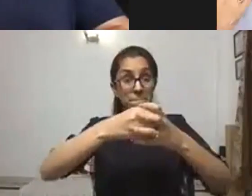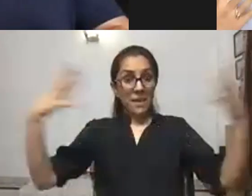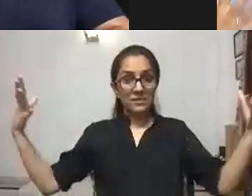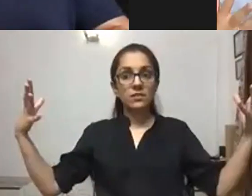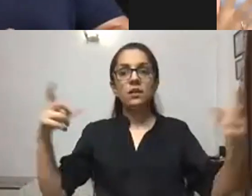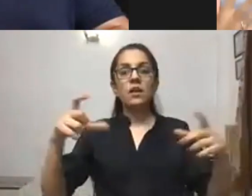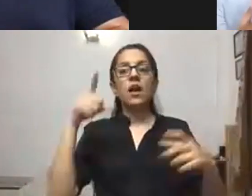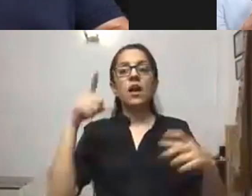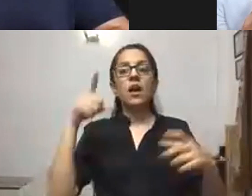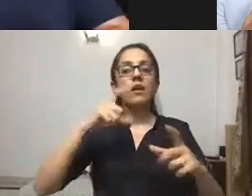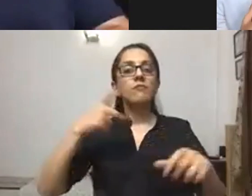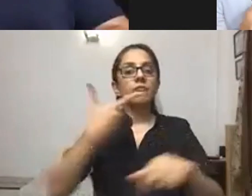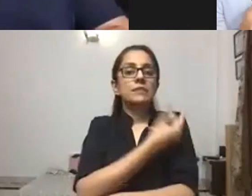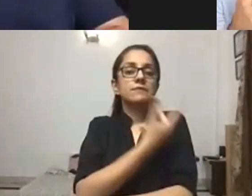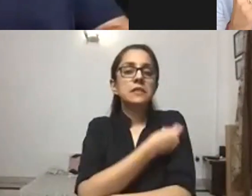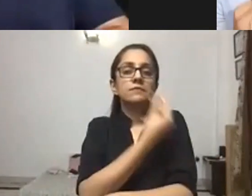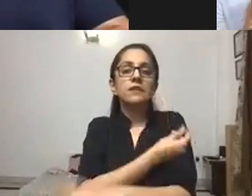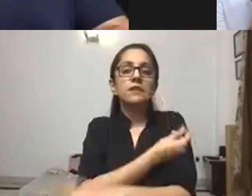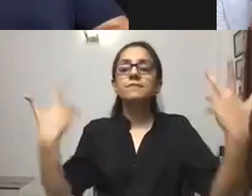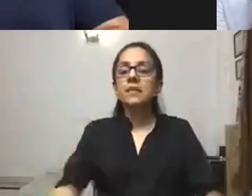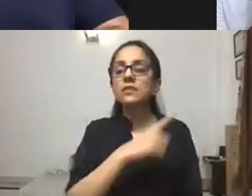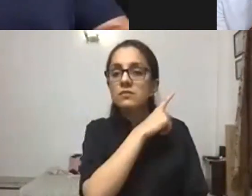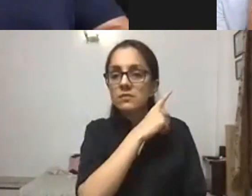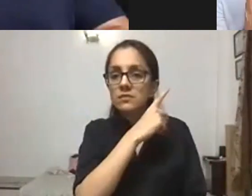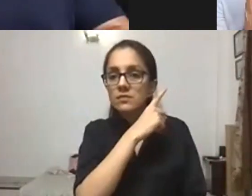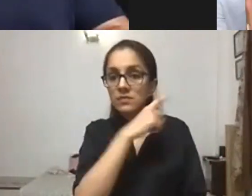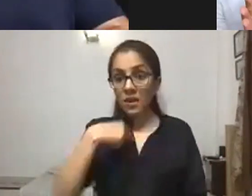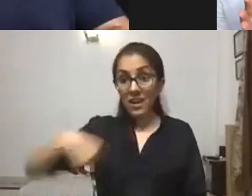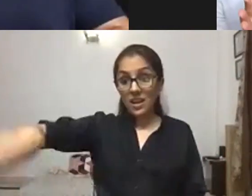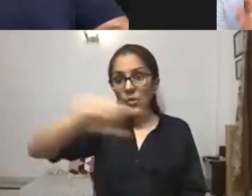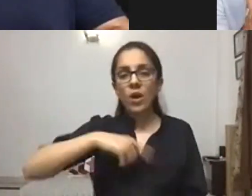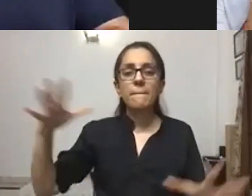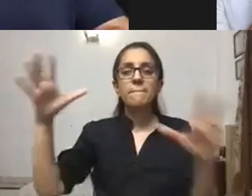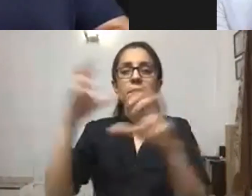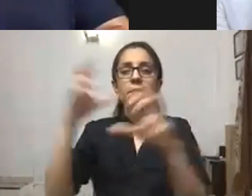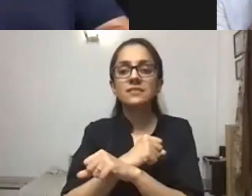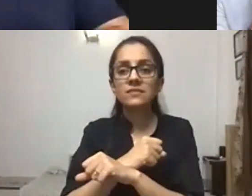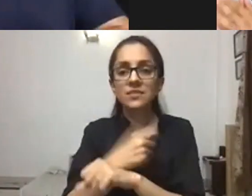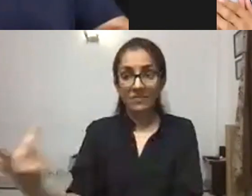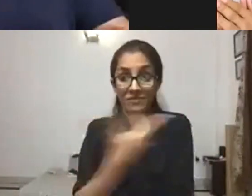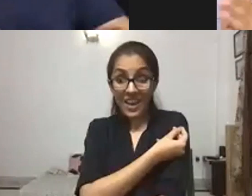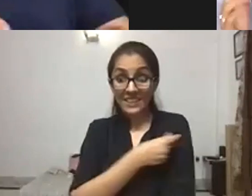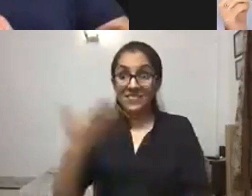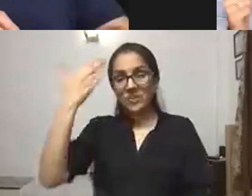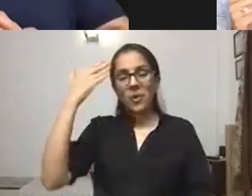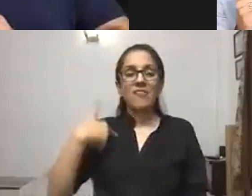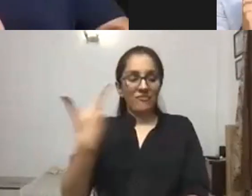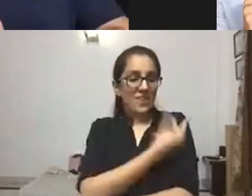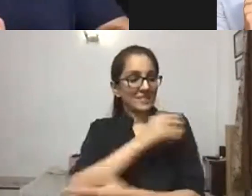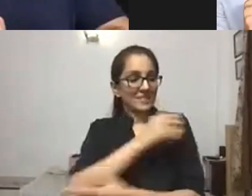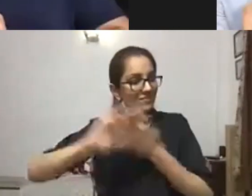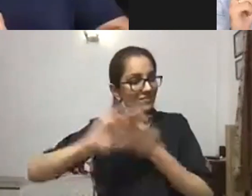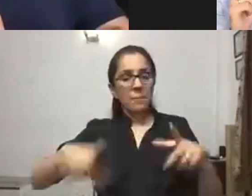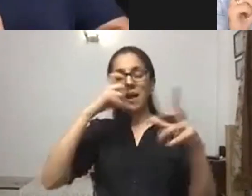have started being vaccinated. So there we fall at this misinformation that once you get vaccinated, you can stop wearing